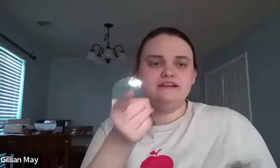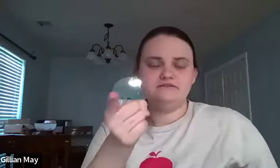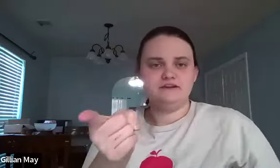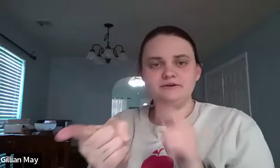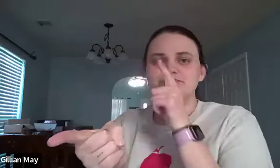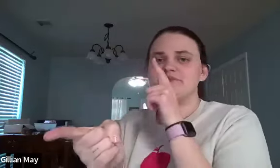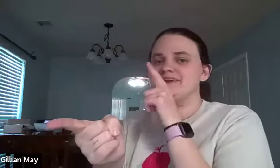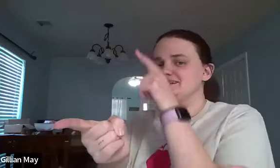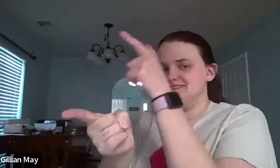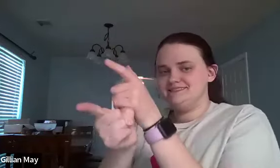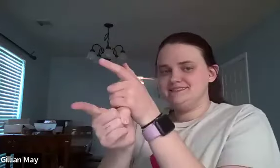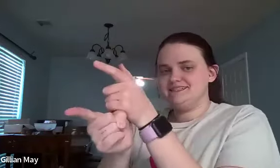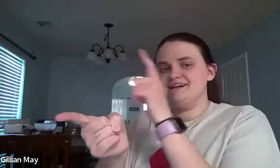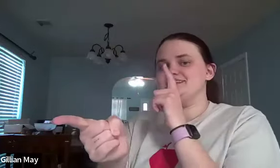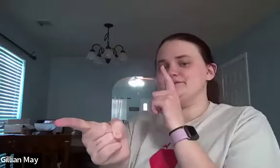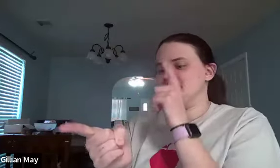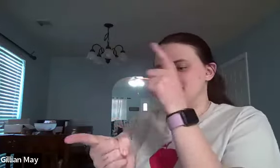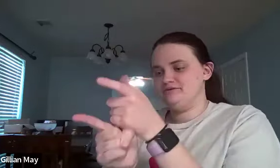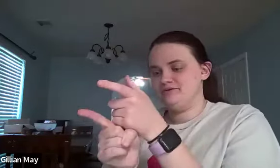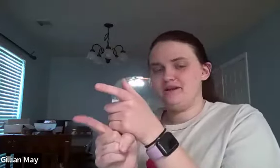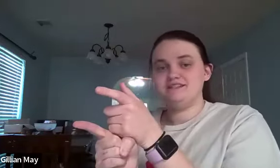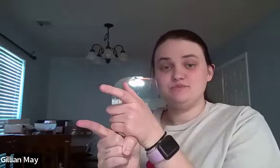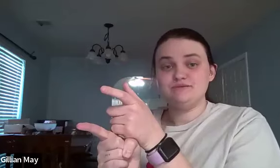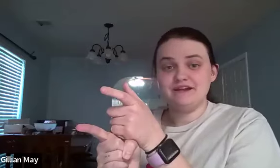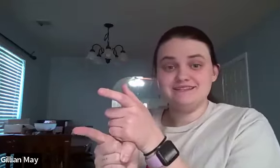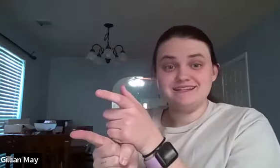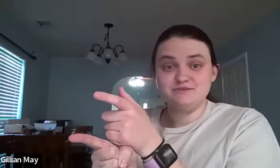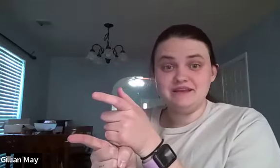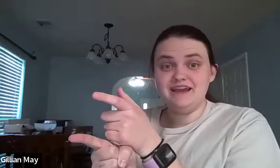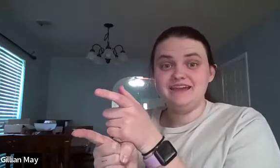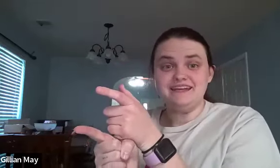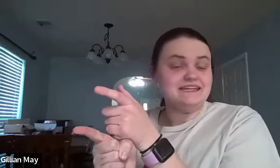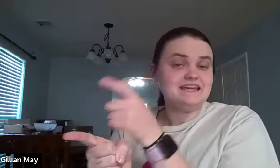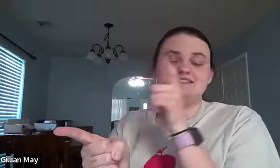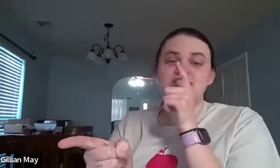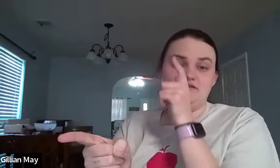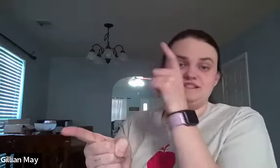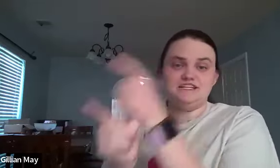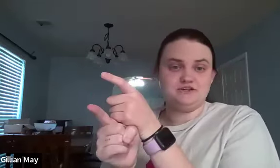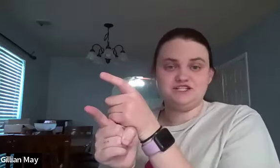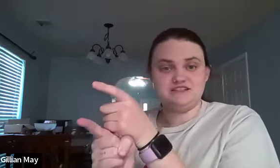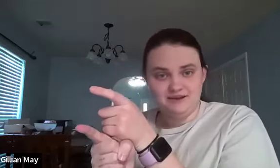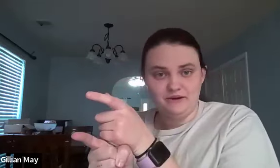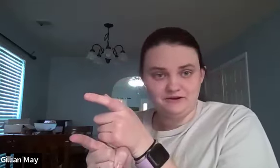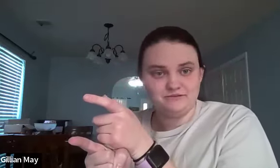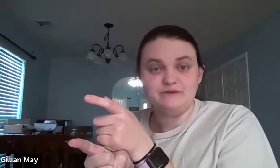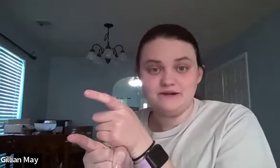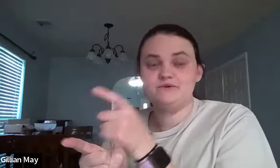your finger. Guys, I'm telling you. Okay. Spring break is next week. And it's every teacher is just like, we're